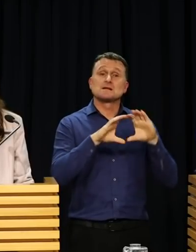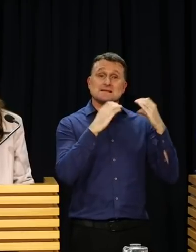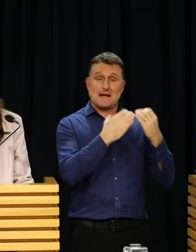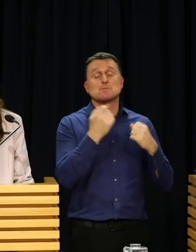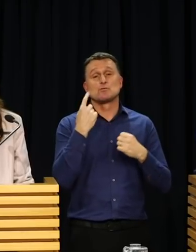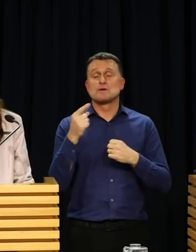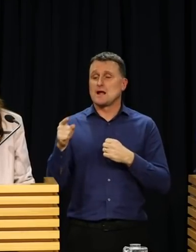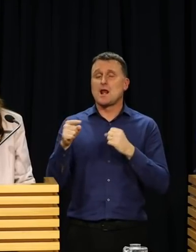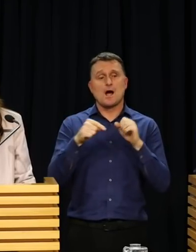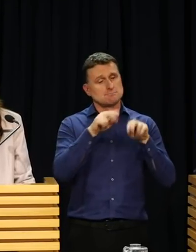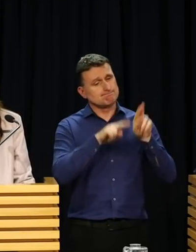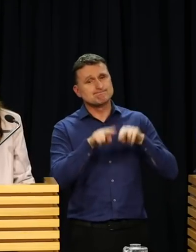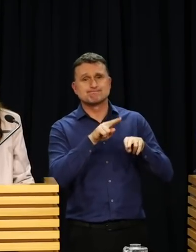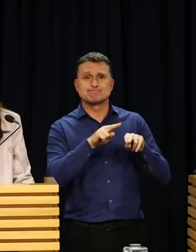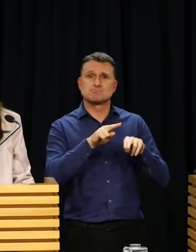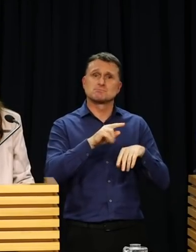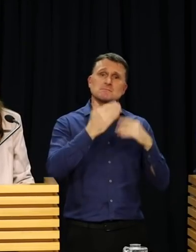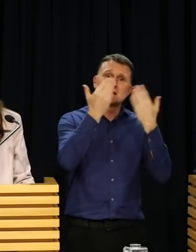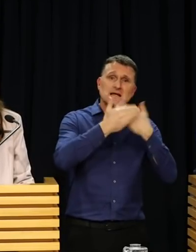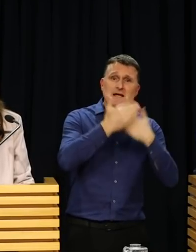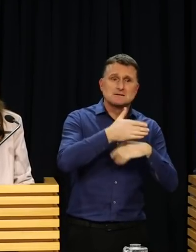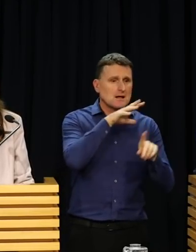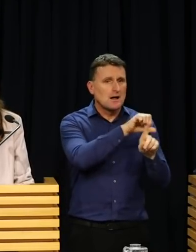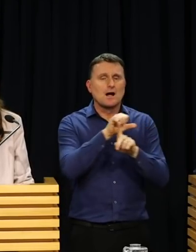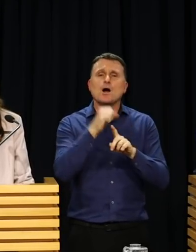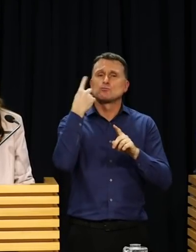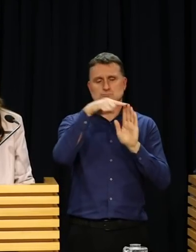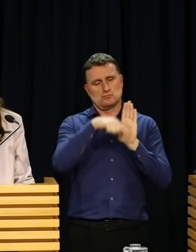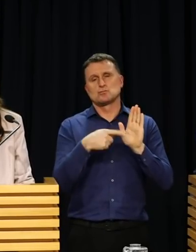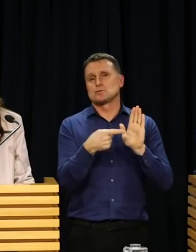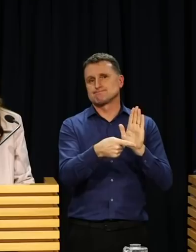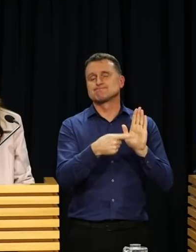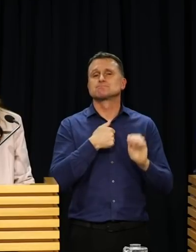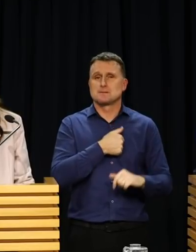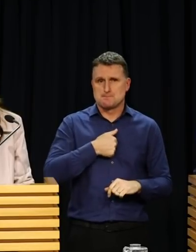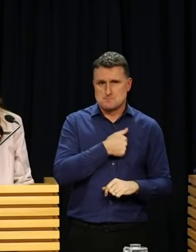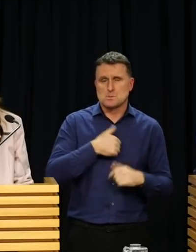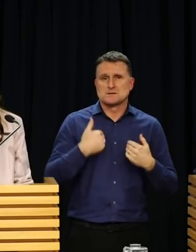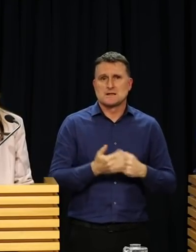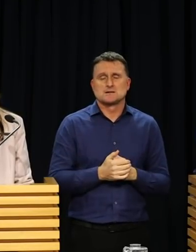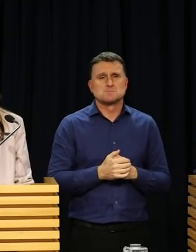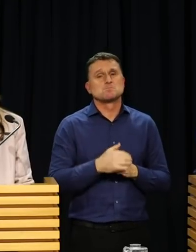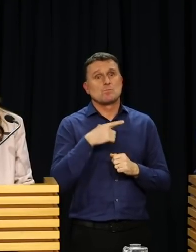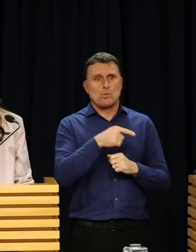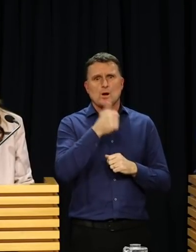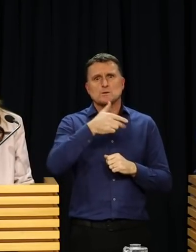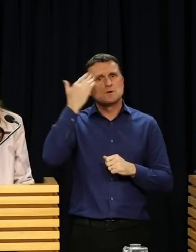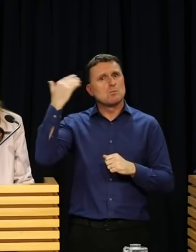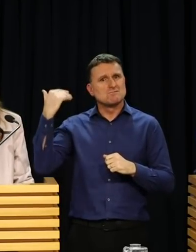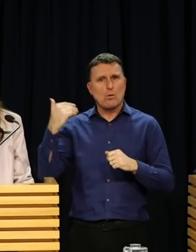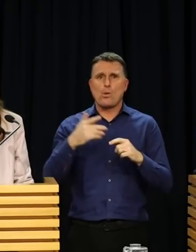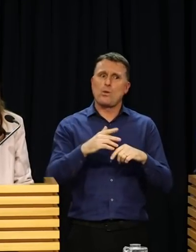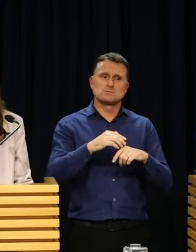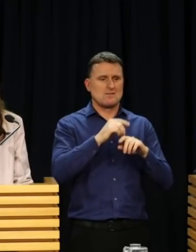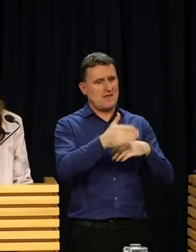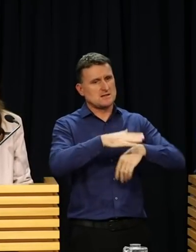Dawn Raids. To this day, Pacific communities face prejudices and stereotypes established during and perpetuated by the